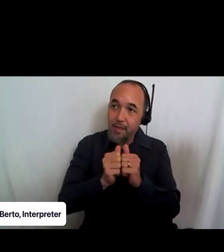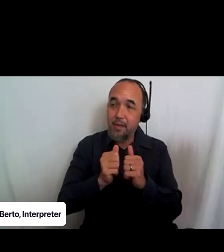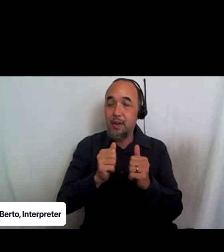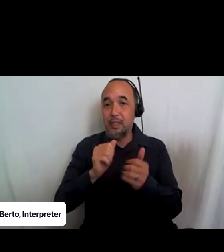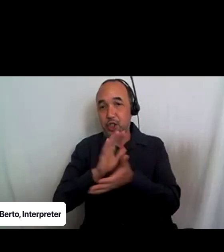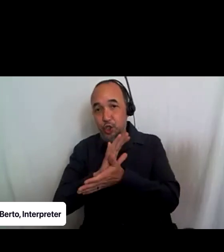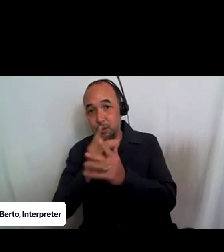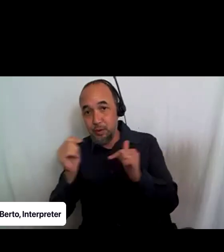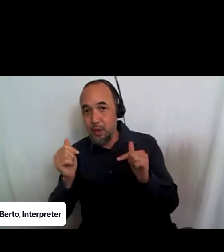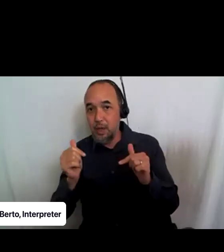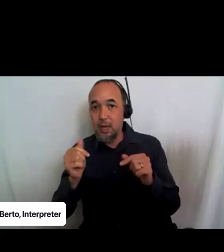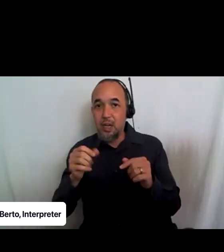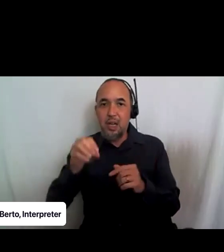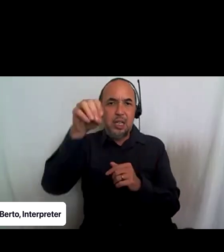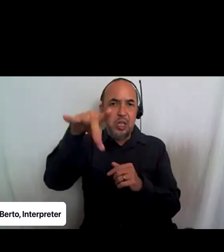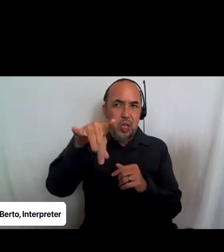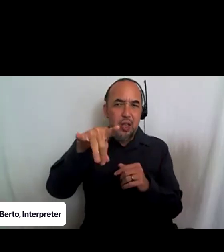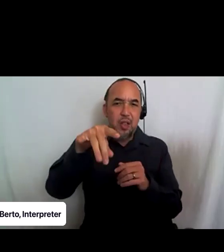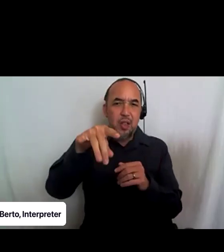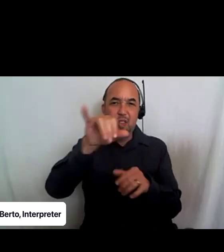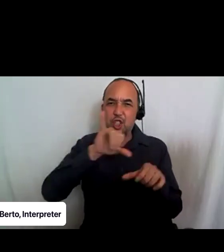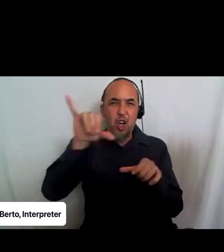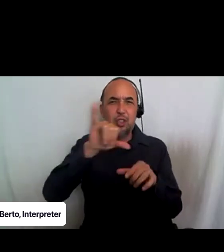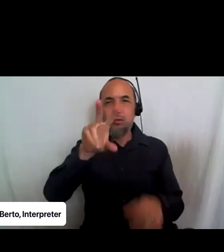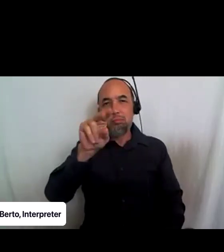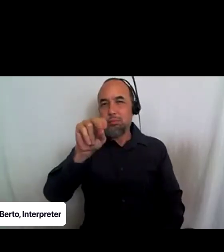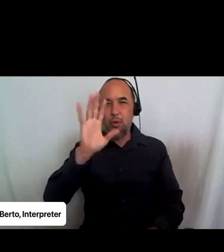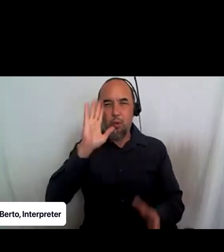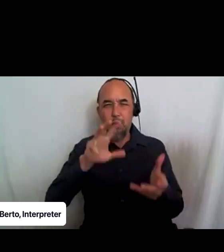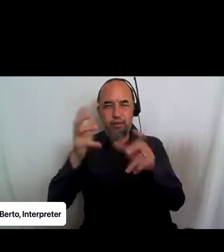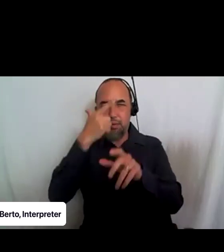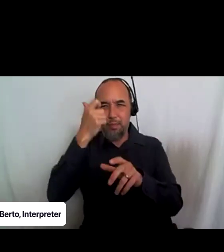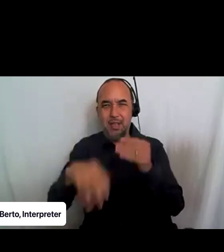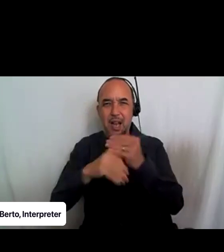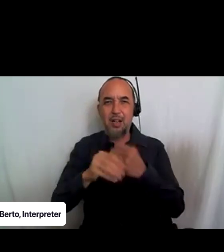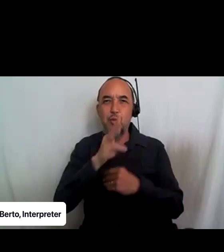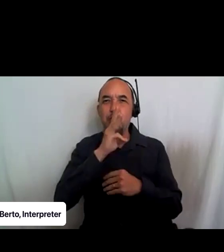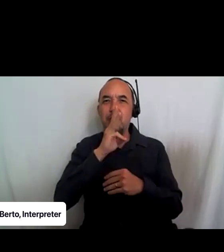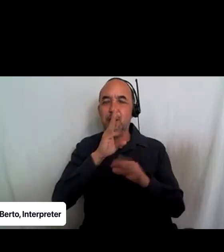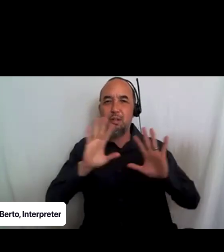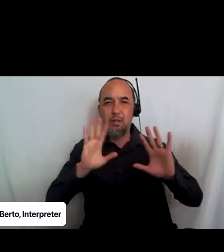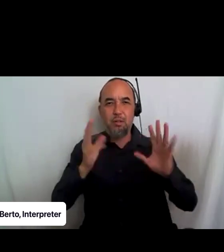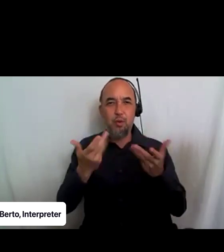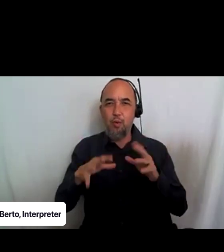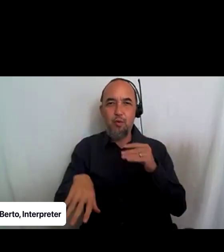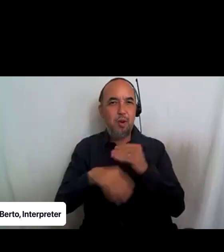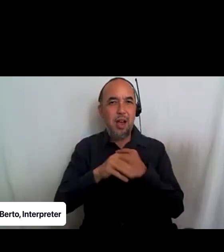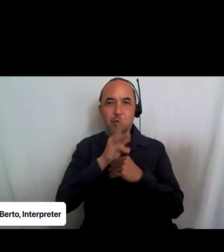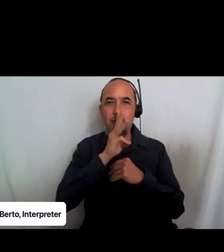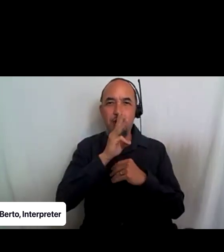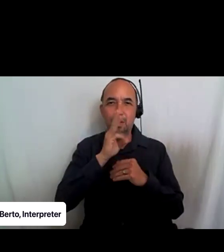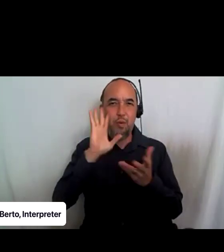wouldn't put it in the bechamel or the roux because that will ruin it, because tomato is water and water will ruin the cream